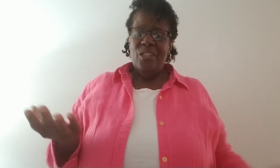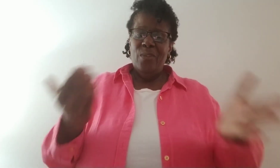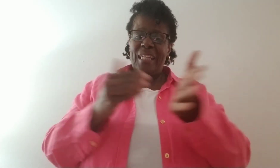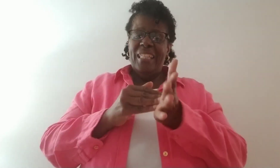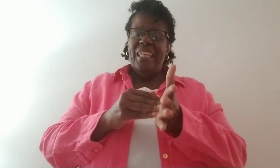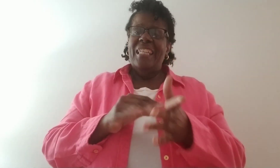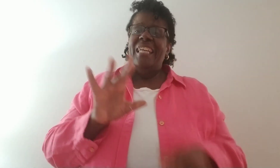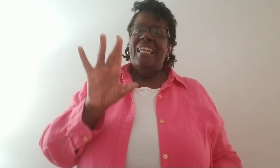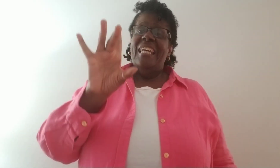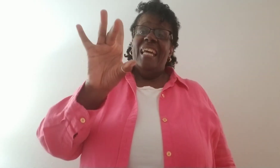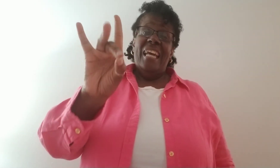that again.